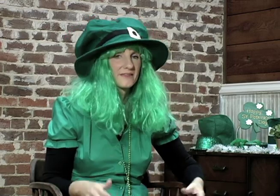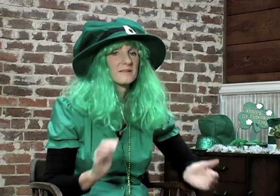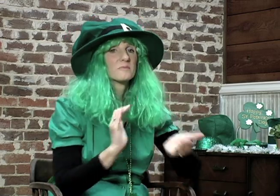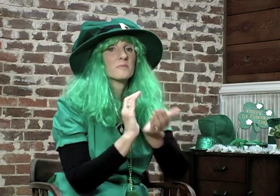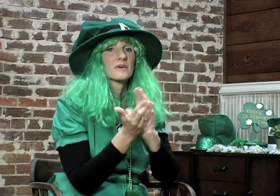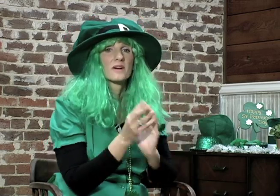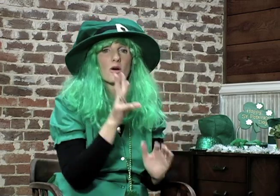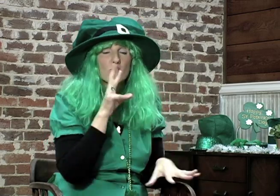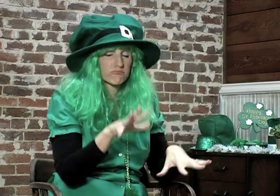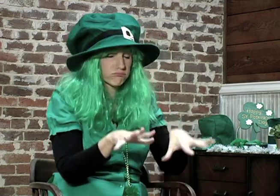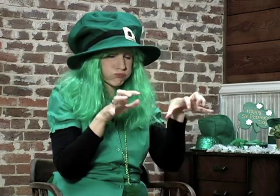It will become